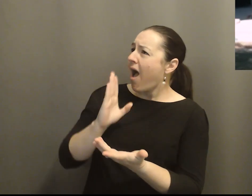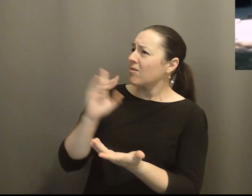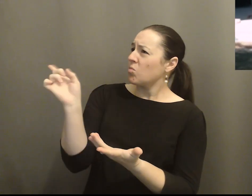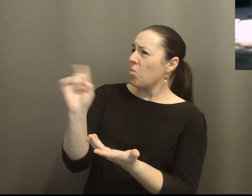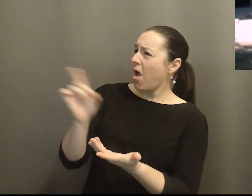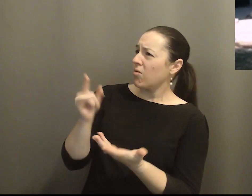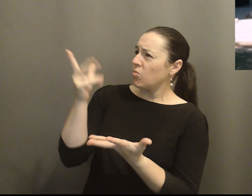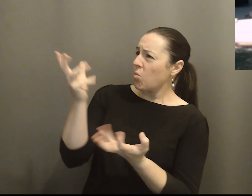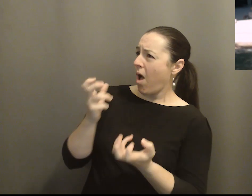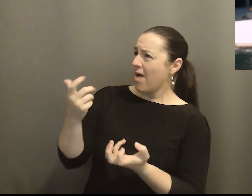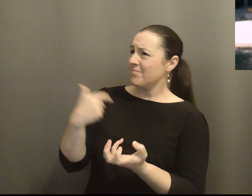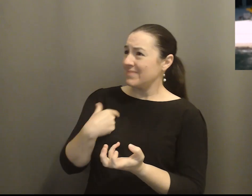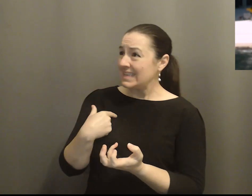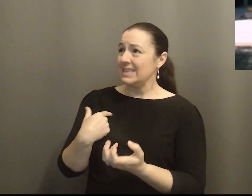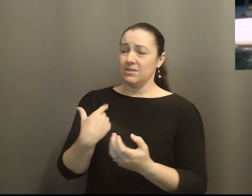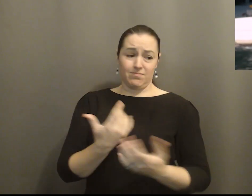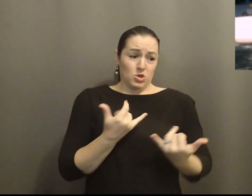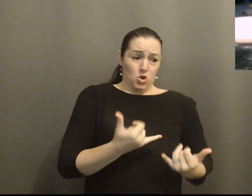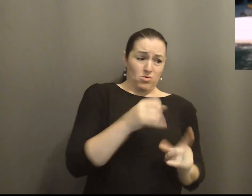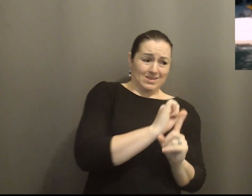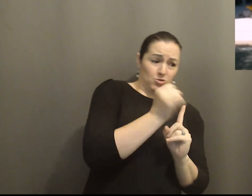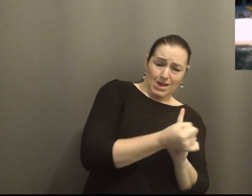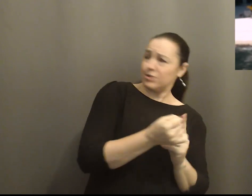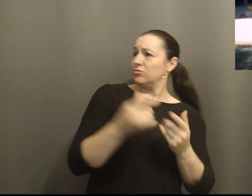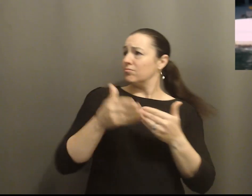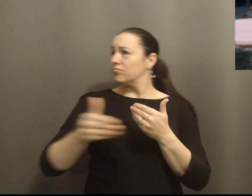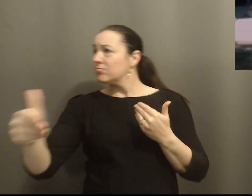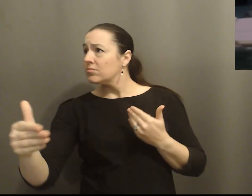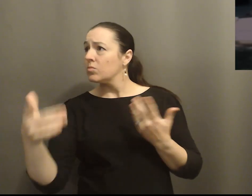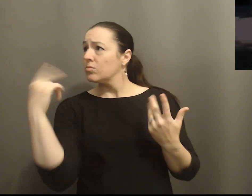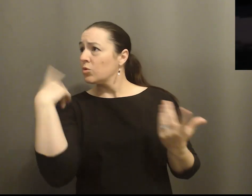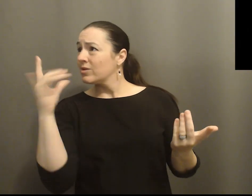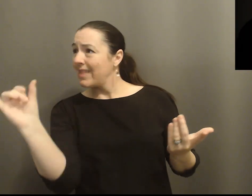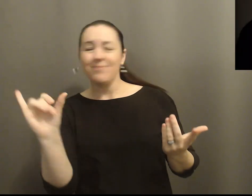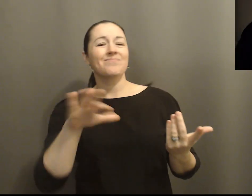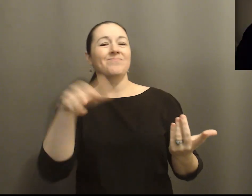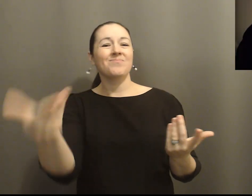to be from where I have been? Welcome to church.